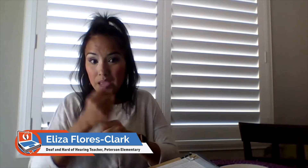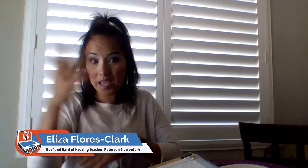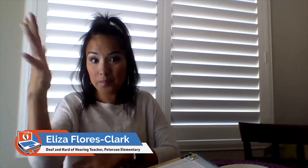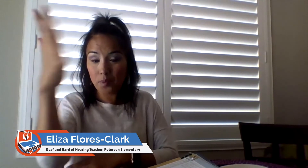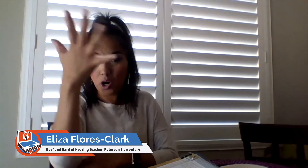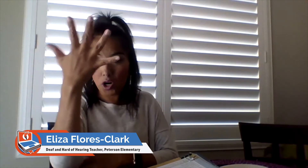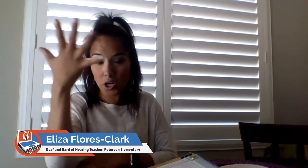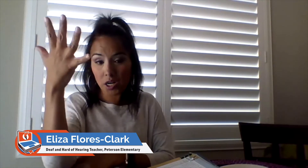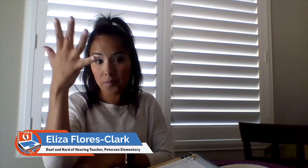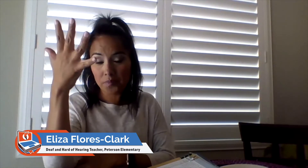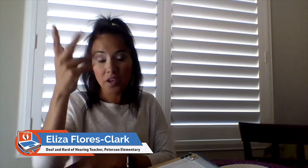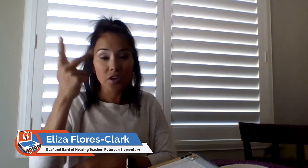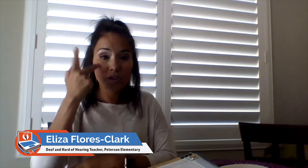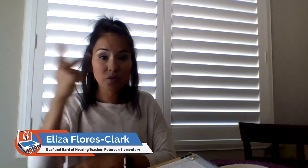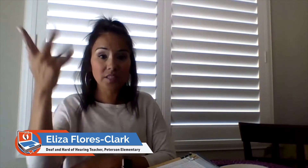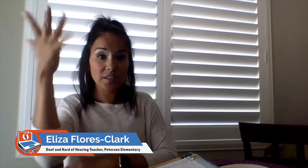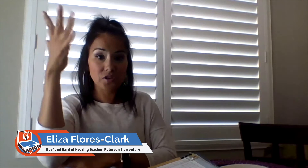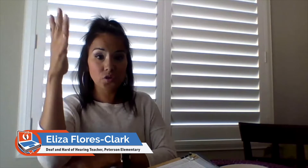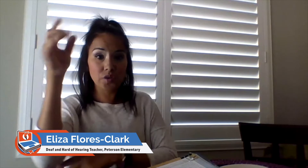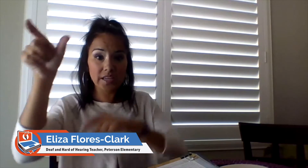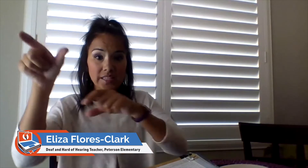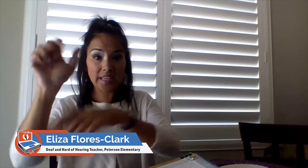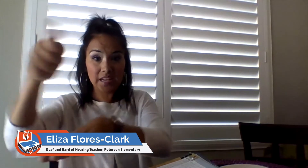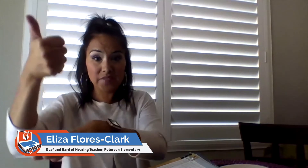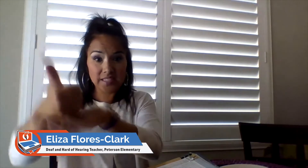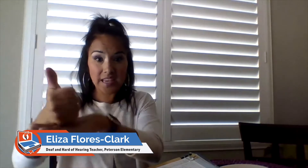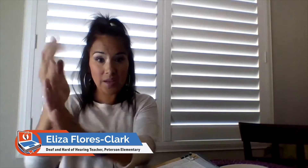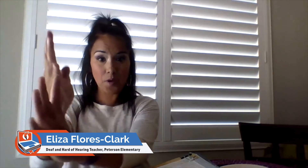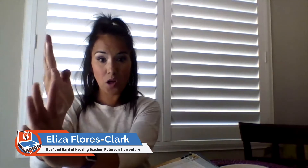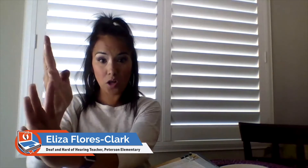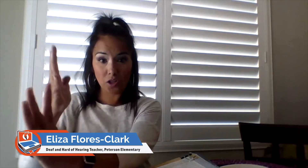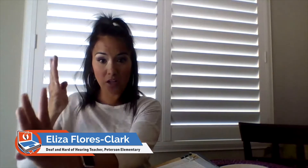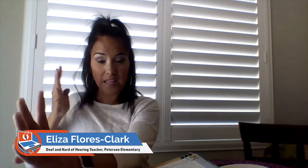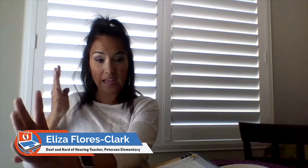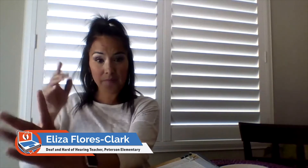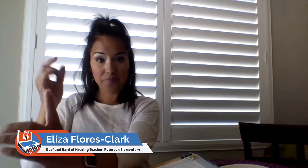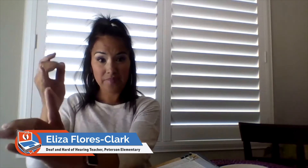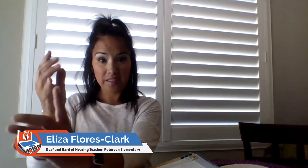made park, you'll see set up along like